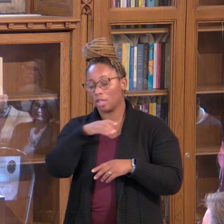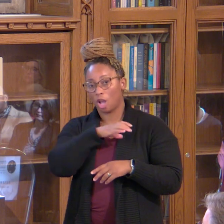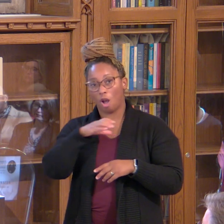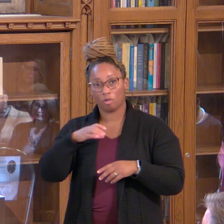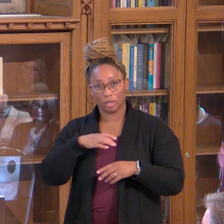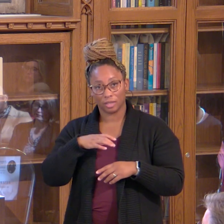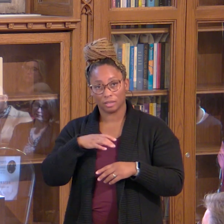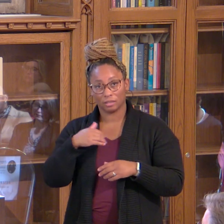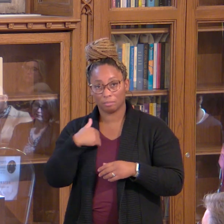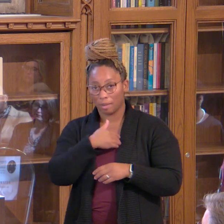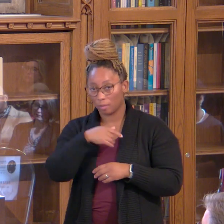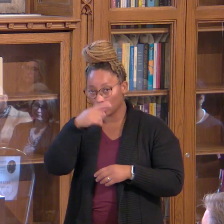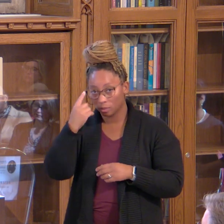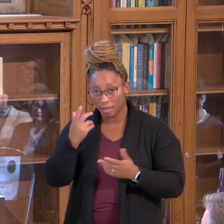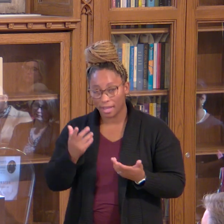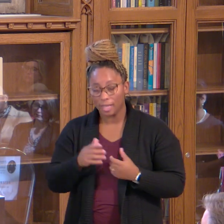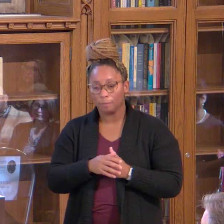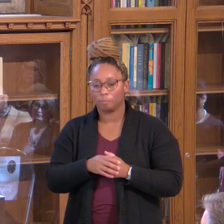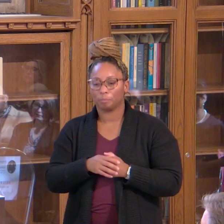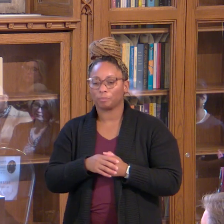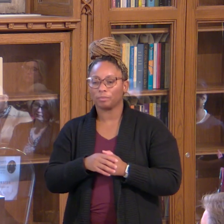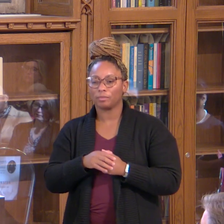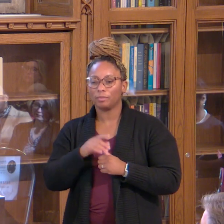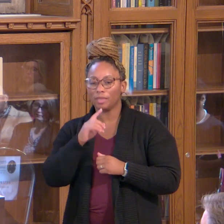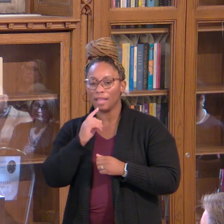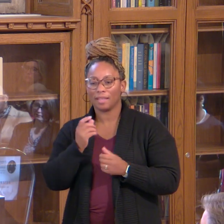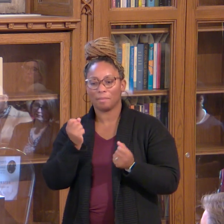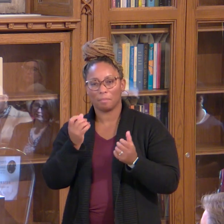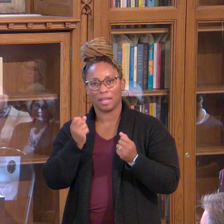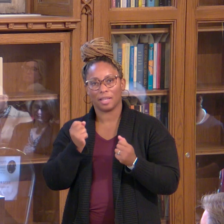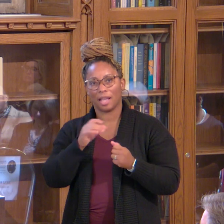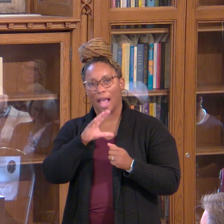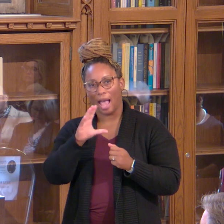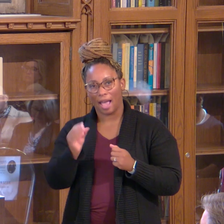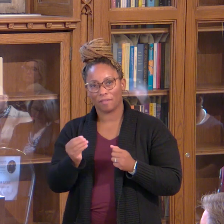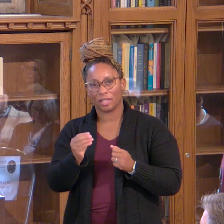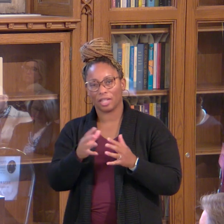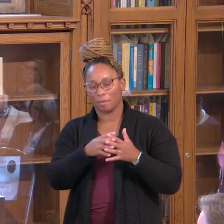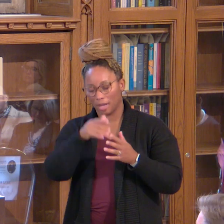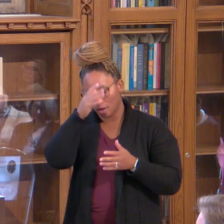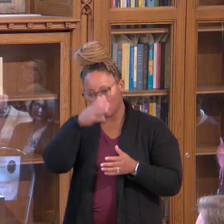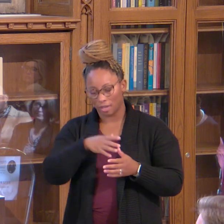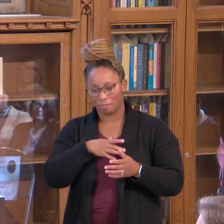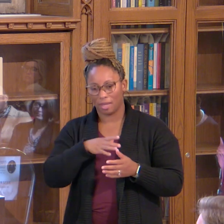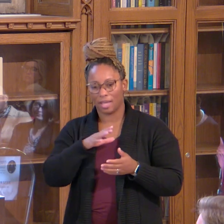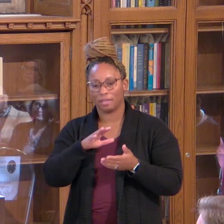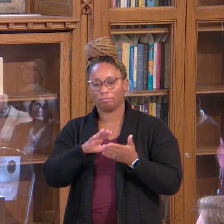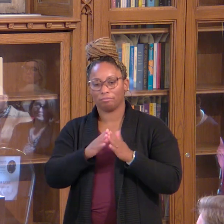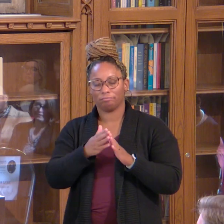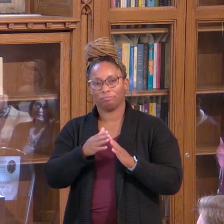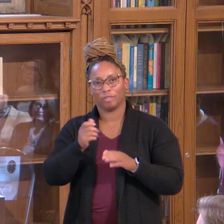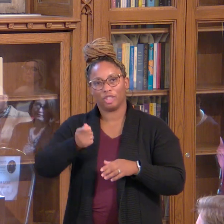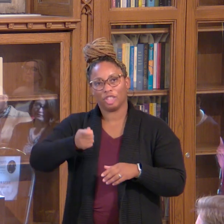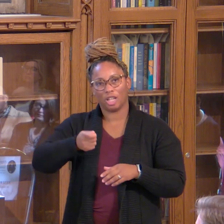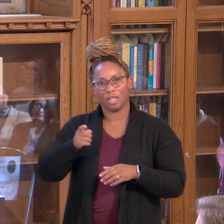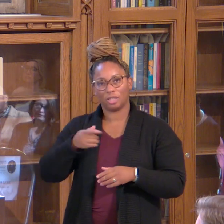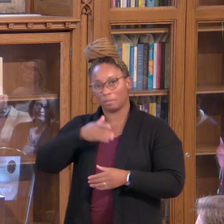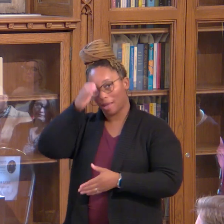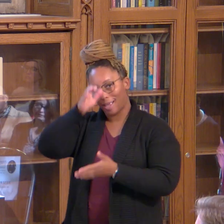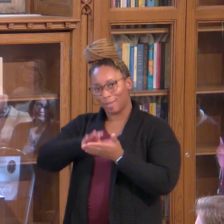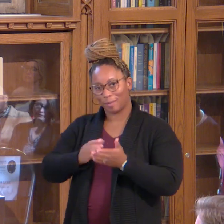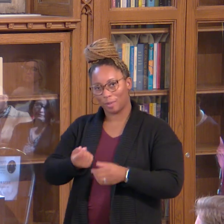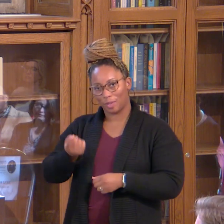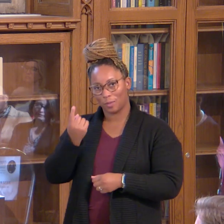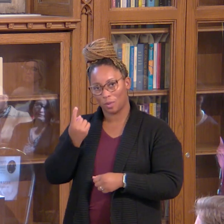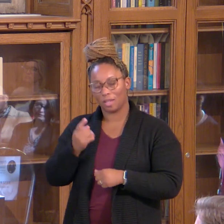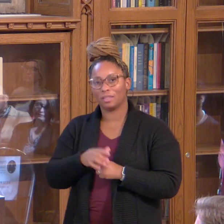Congress the appointment of unprecedented numbers of African American men and women to the federal courts my husband being one of them